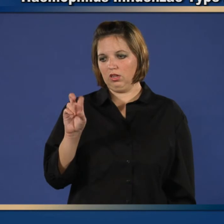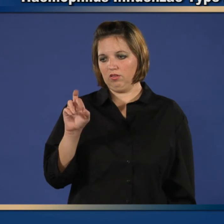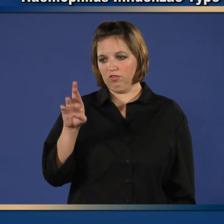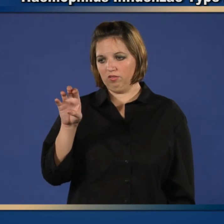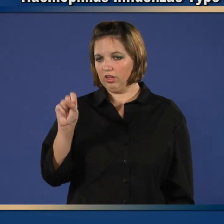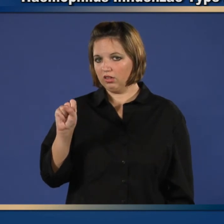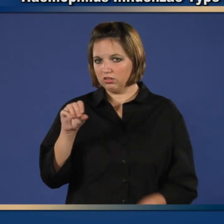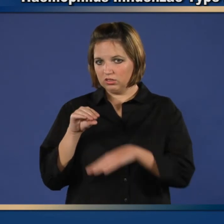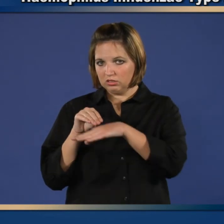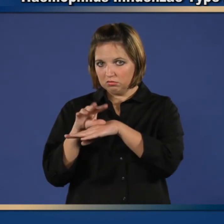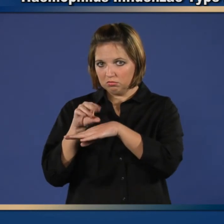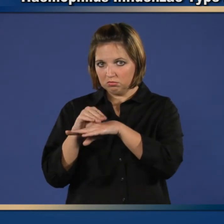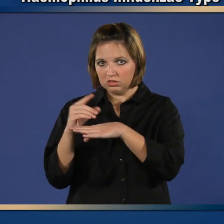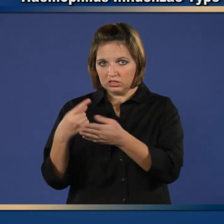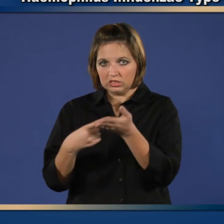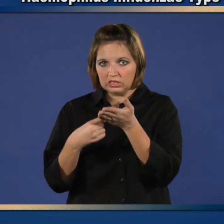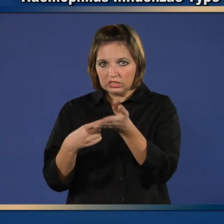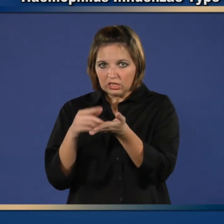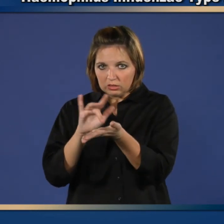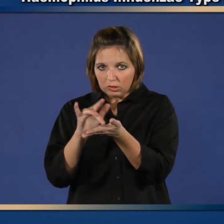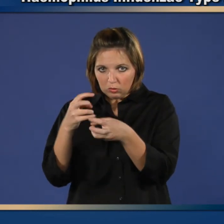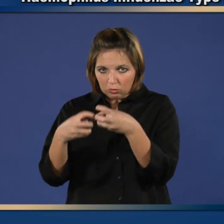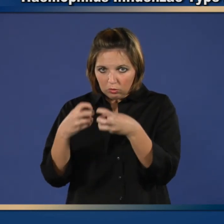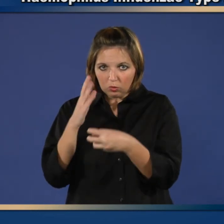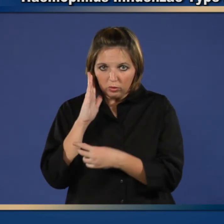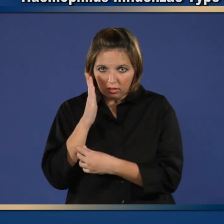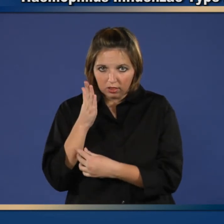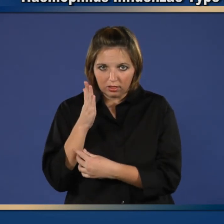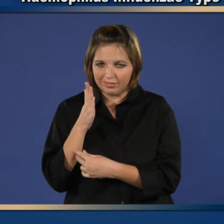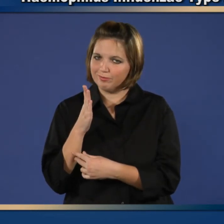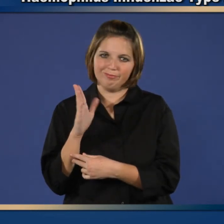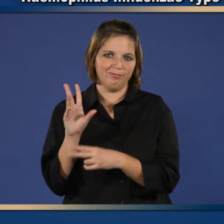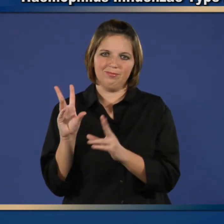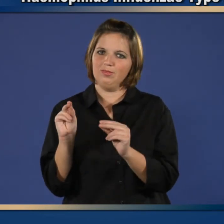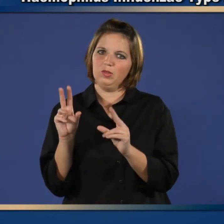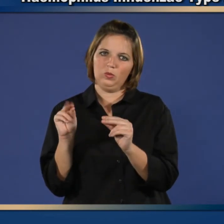VAERS does not provide medical advice.